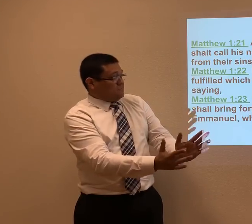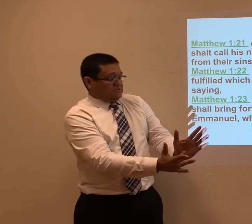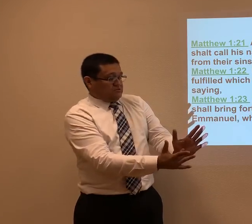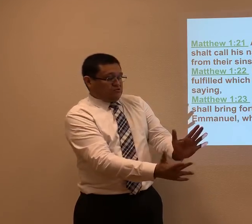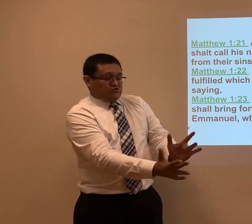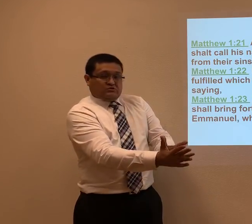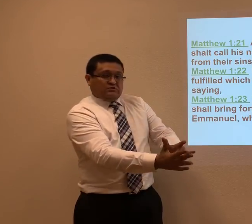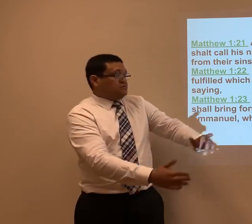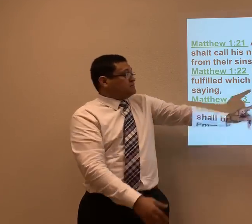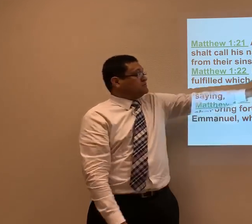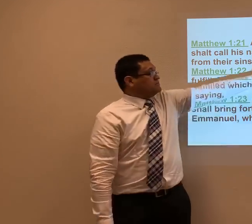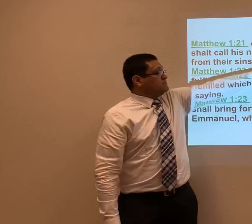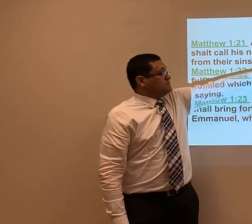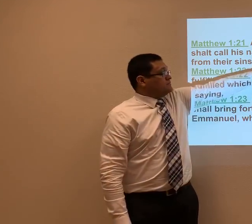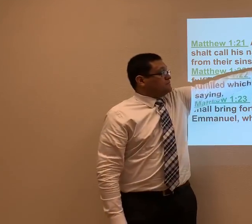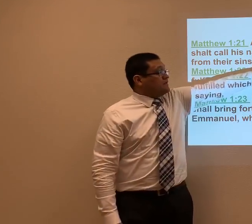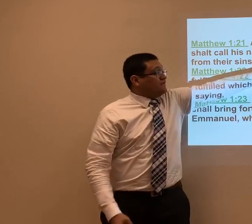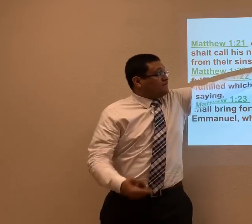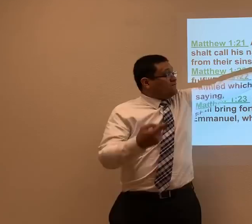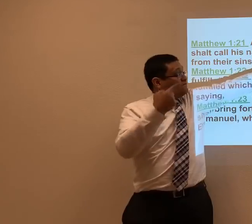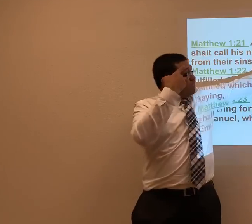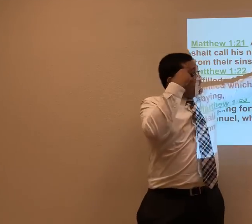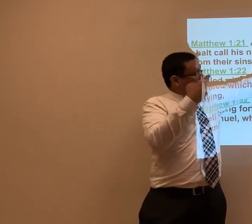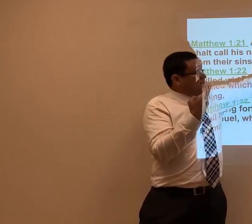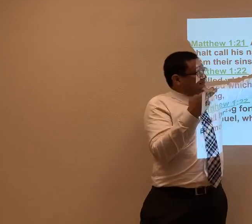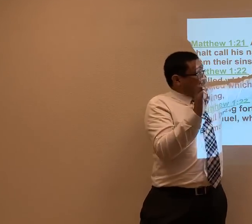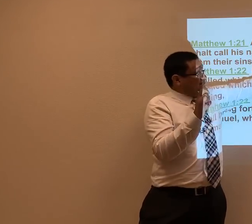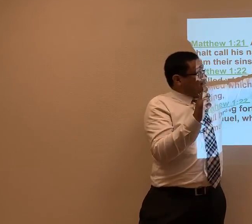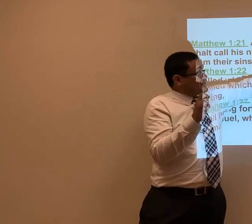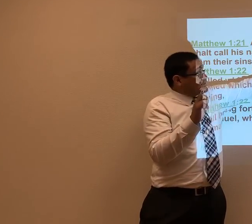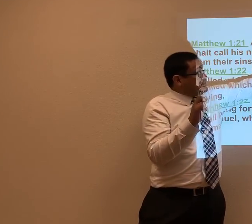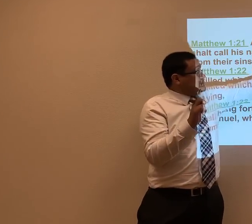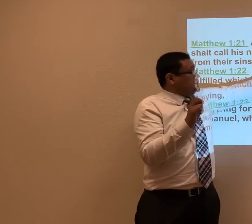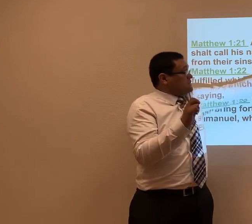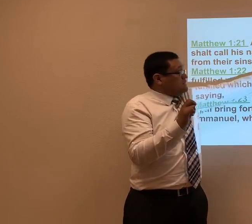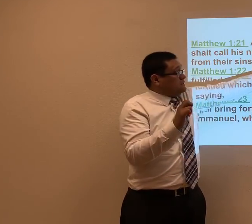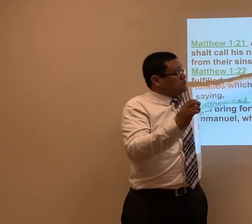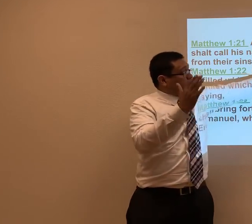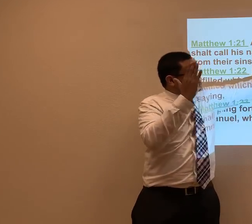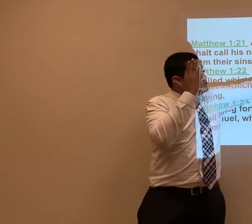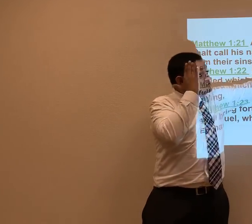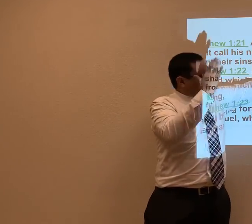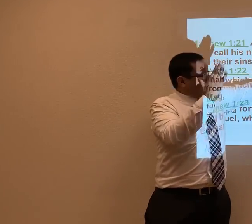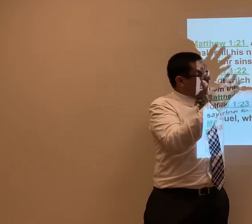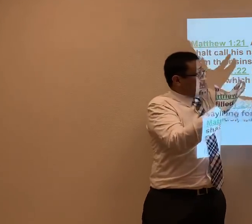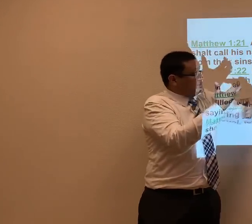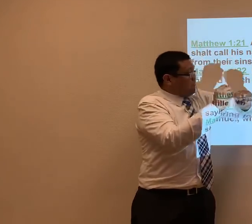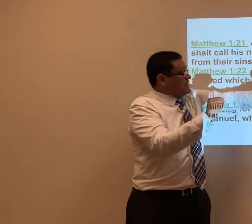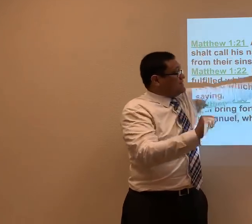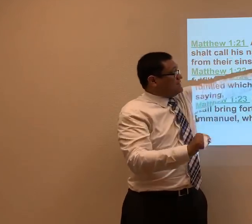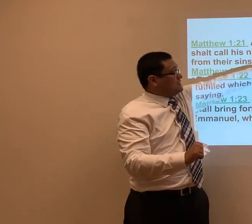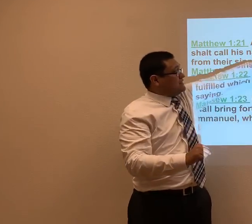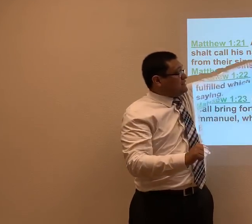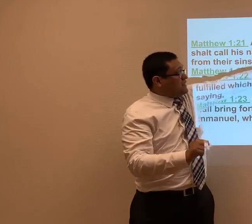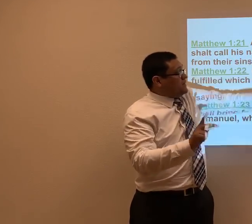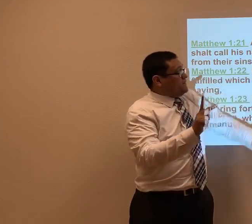Jesus. And notice, for he... which is meaning Jesus, for he